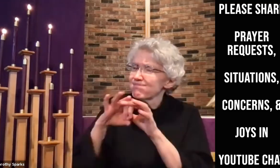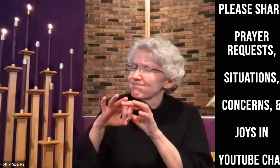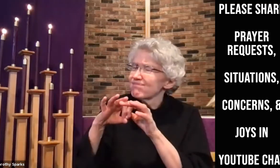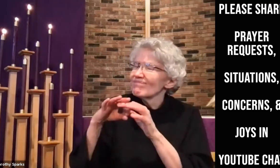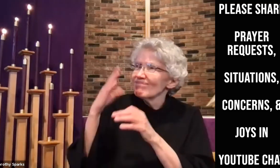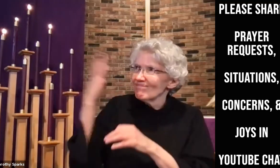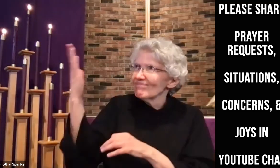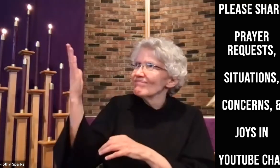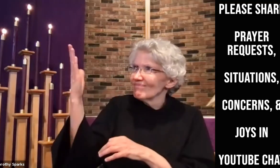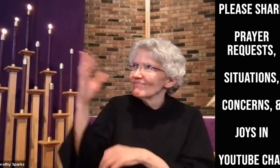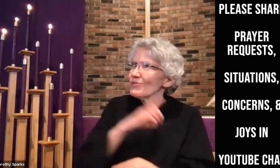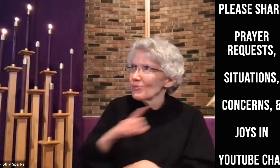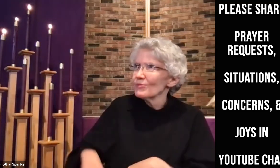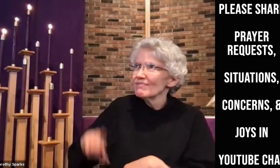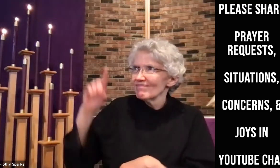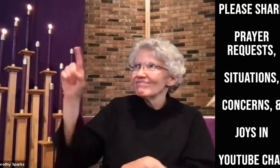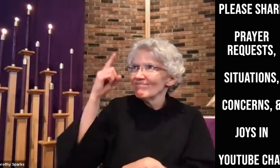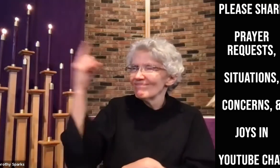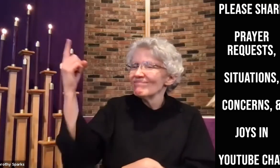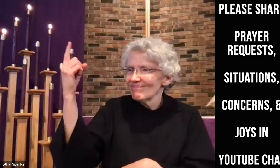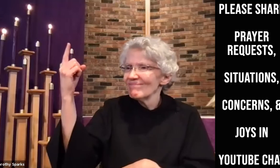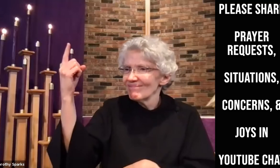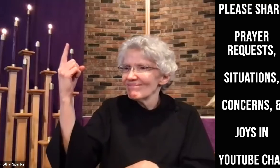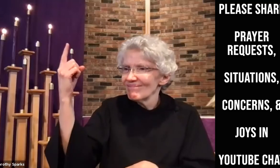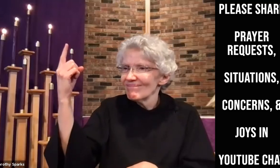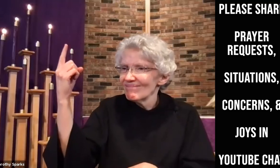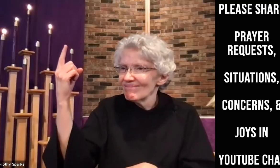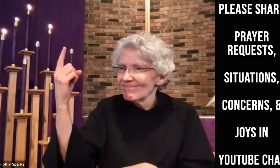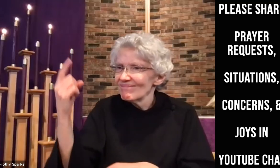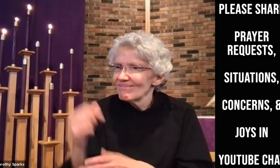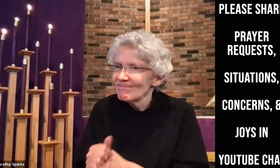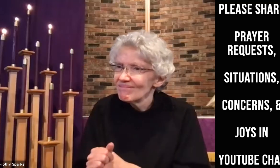Show us that our treasures are in you alone, God.